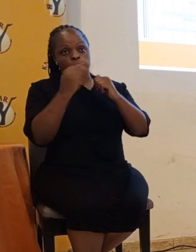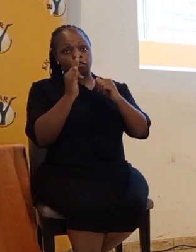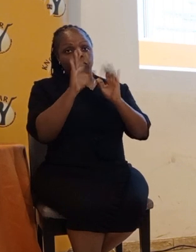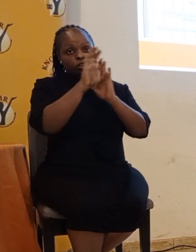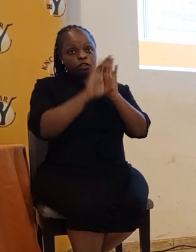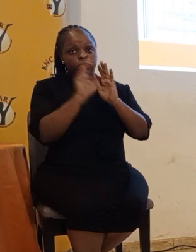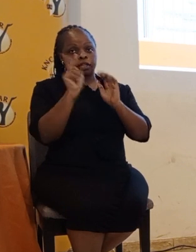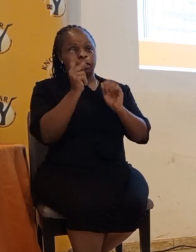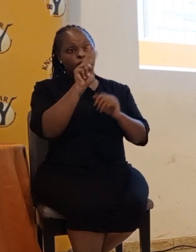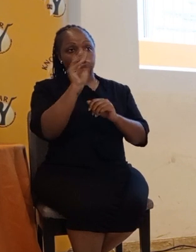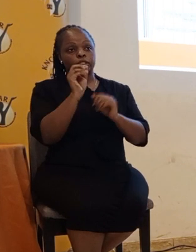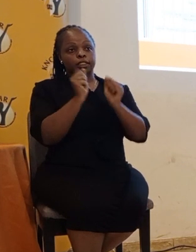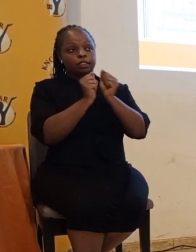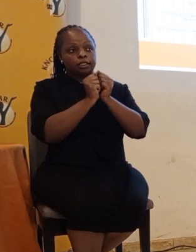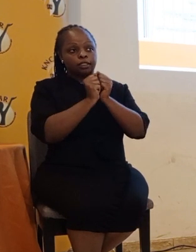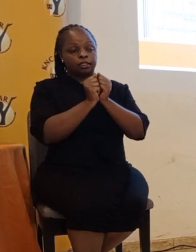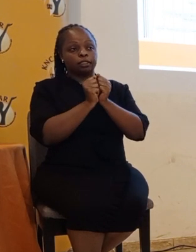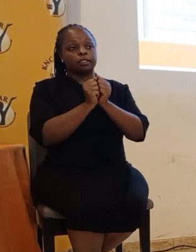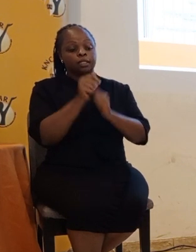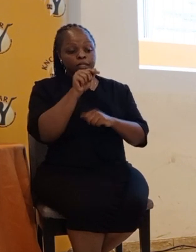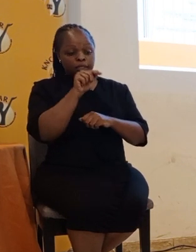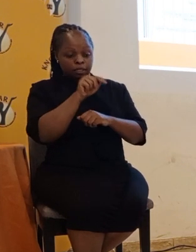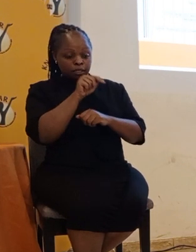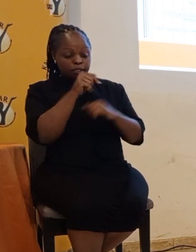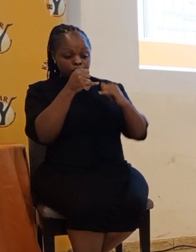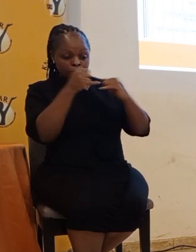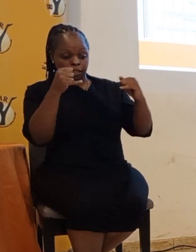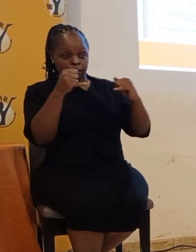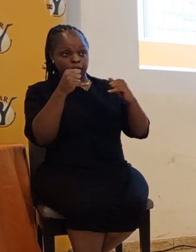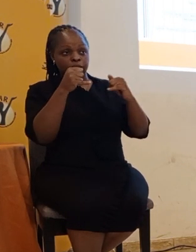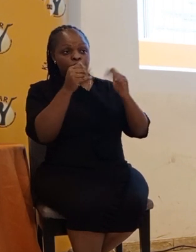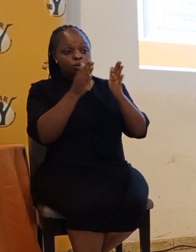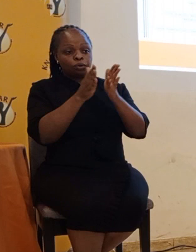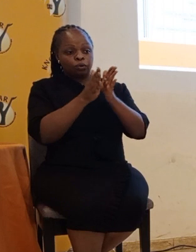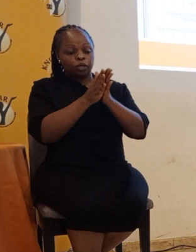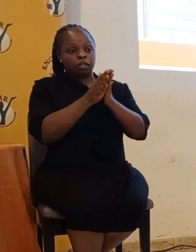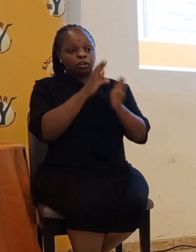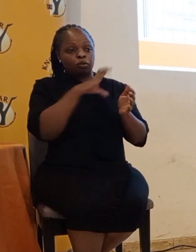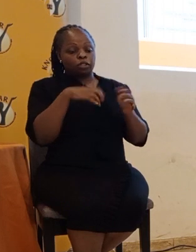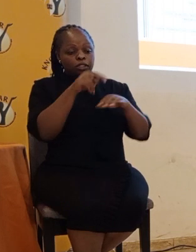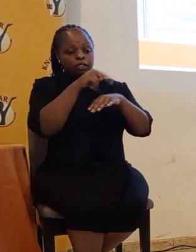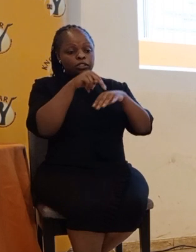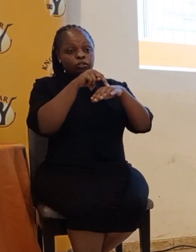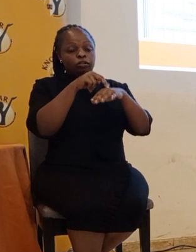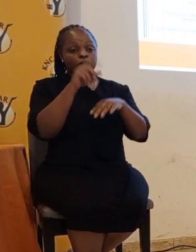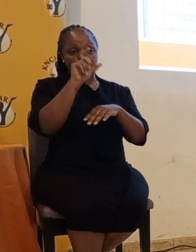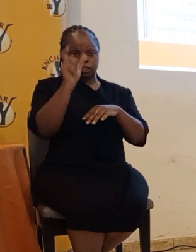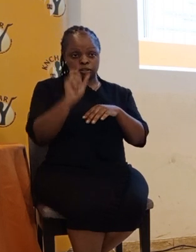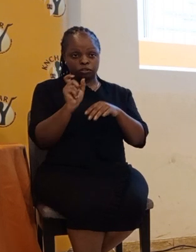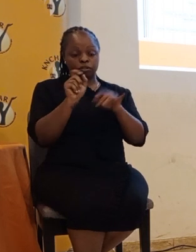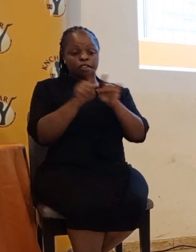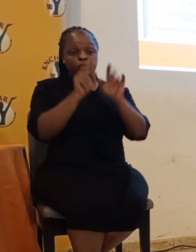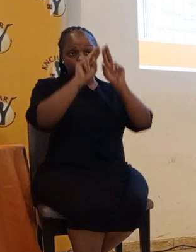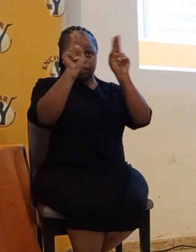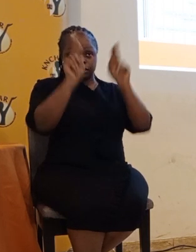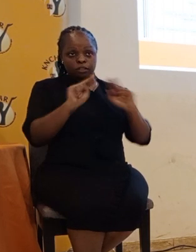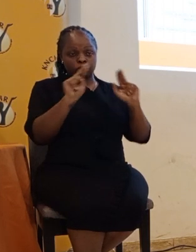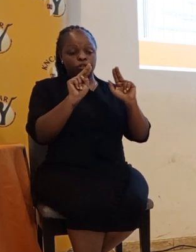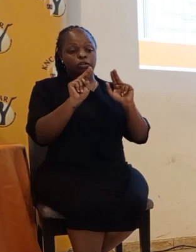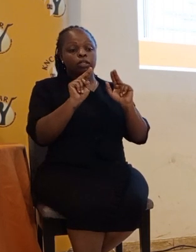Constitution of Kenya 2010. This aligns with the Commission's national, regional, and